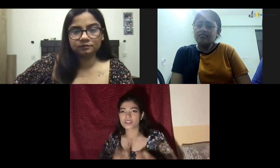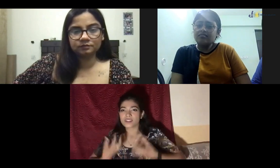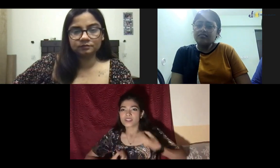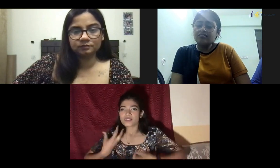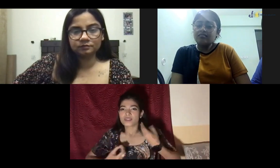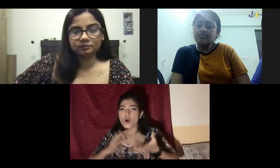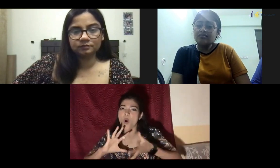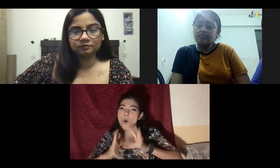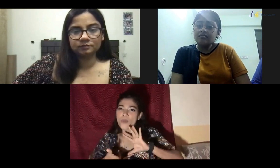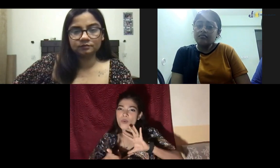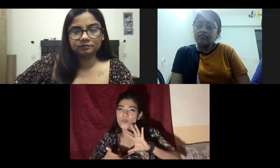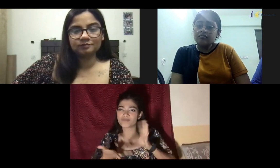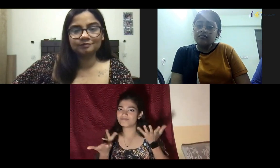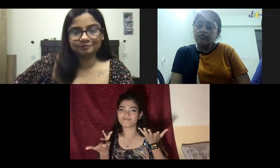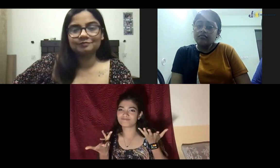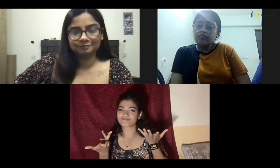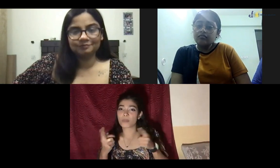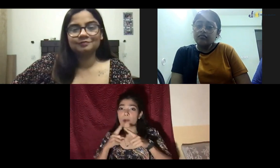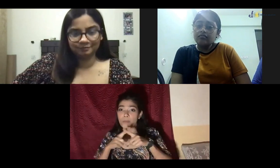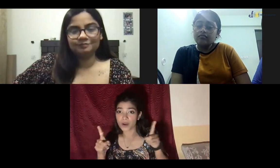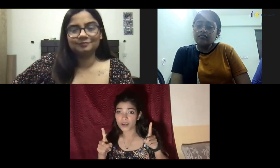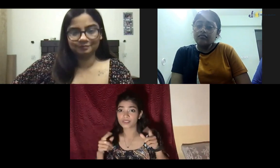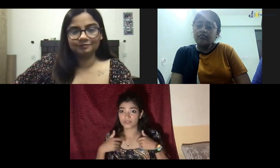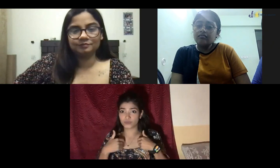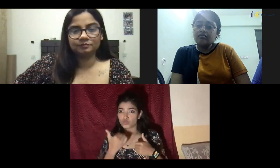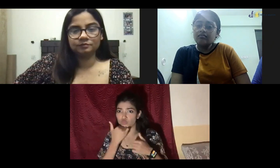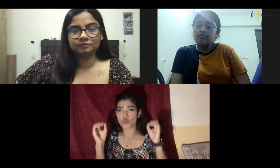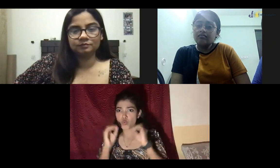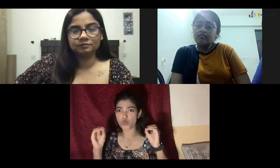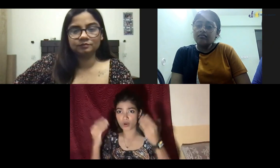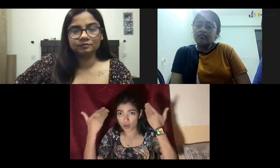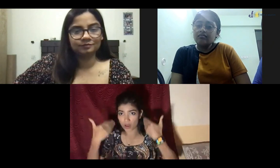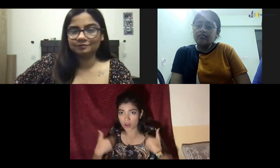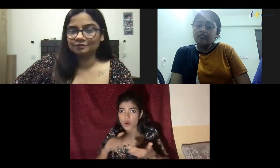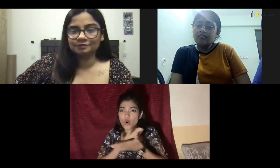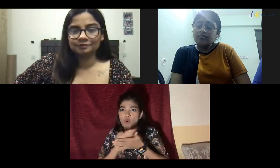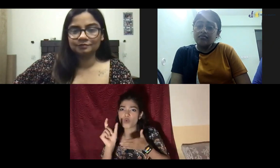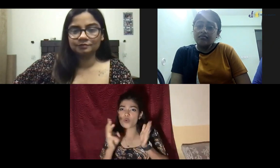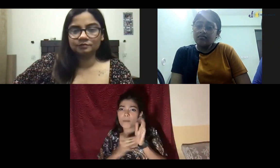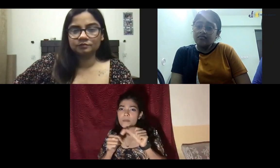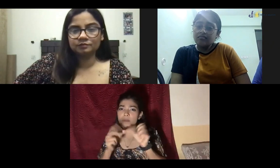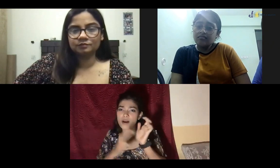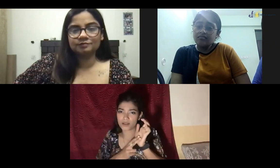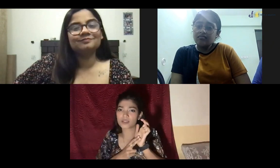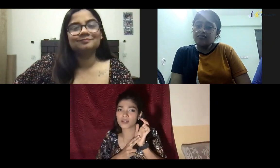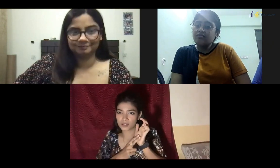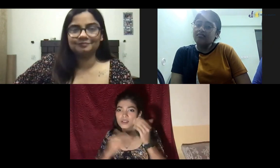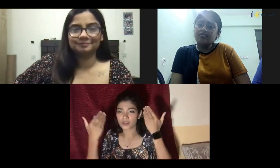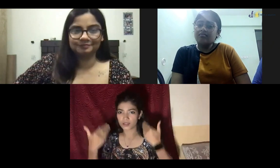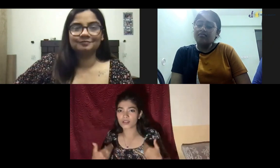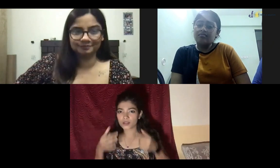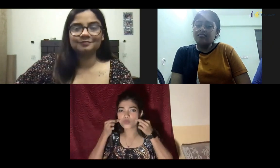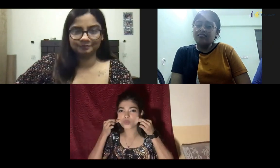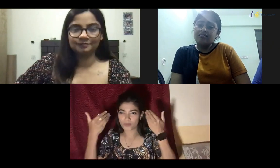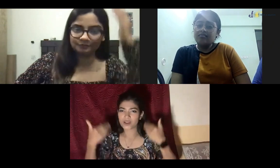are habitual. They stare at the girl, that's automatically they accept for these things. So that's not our mistake. We are a